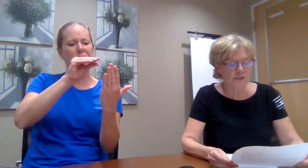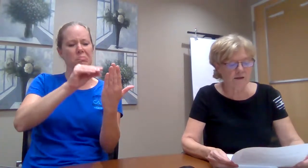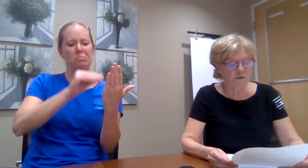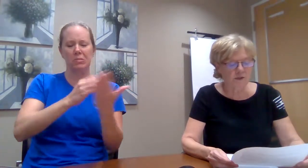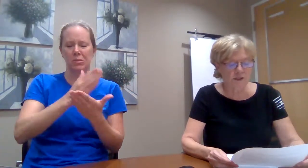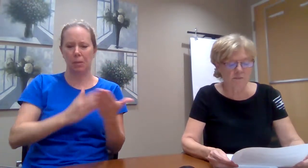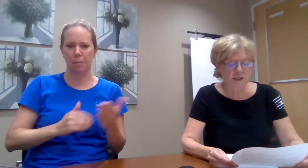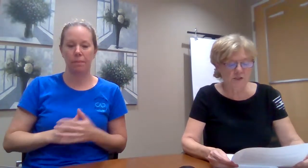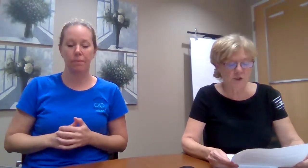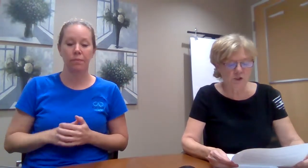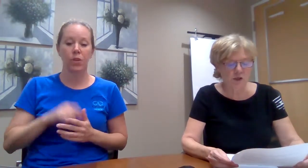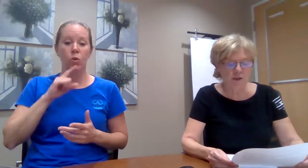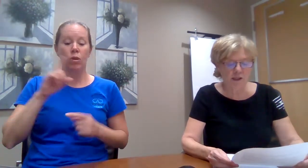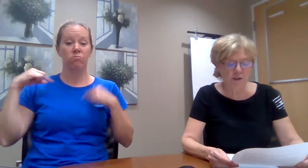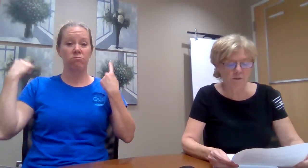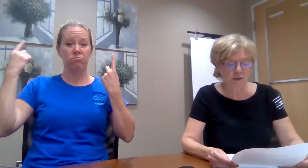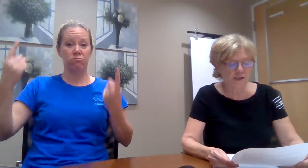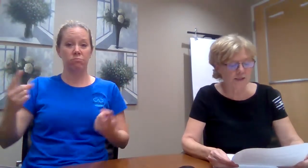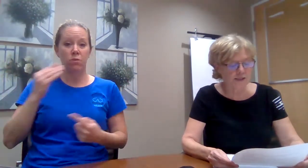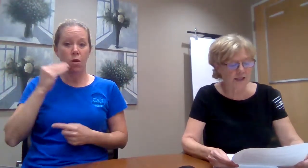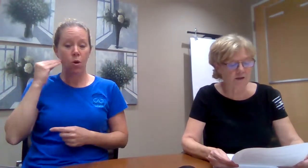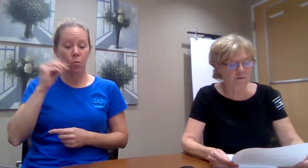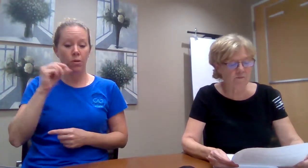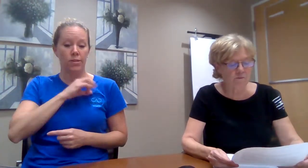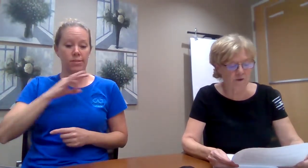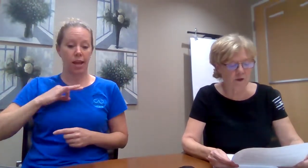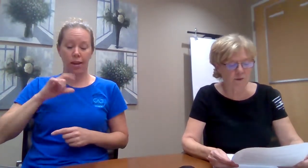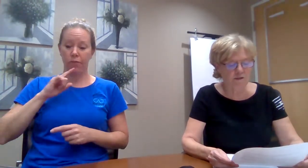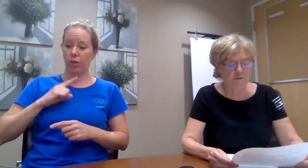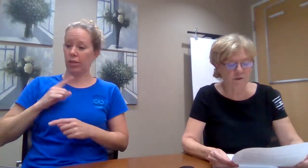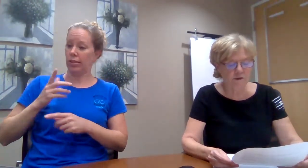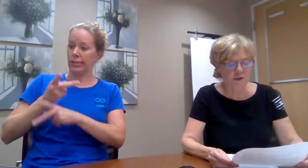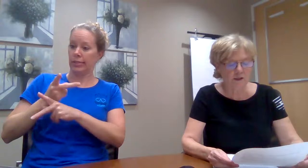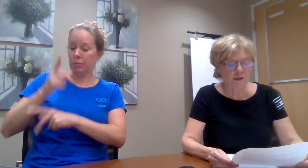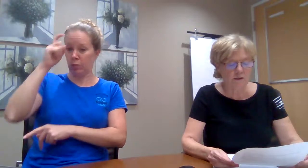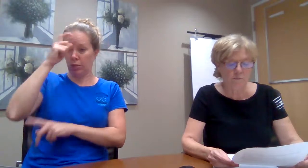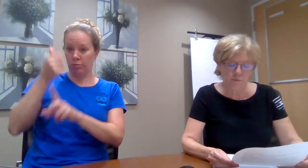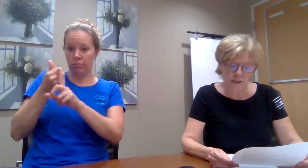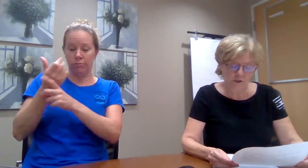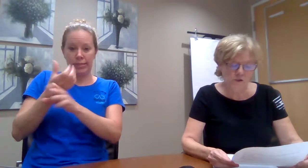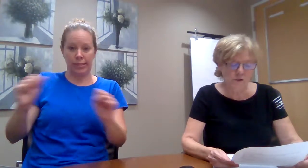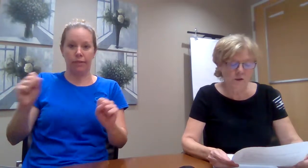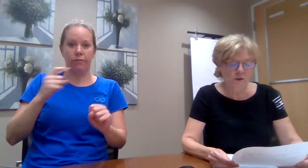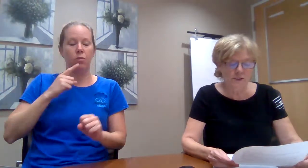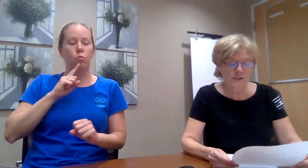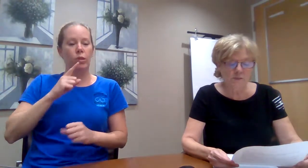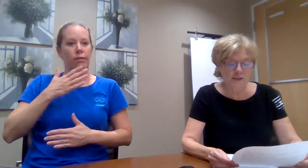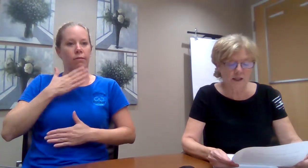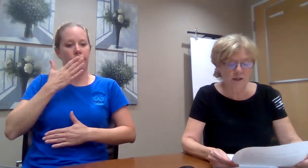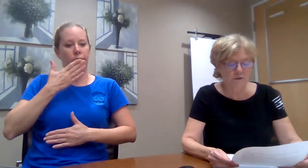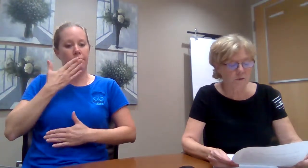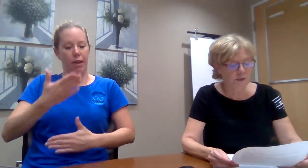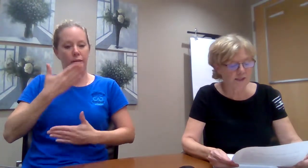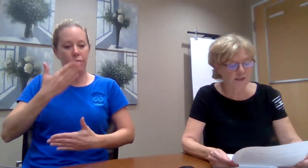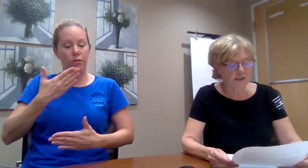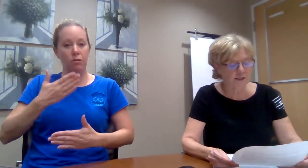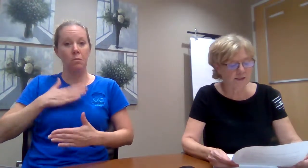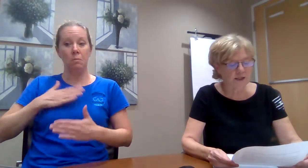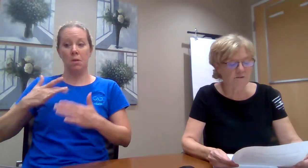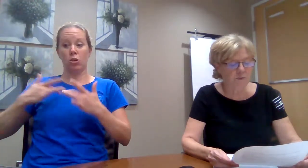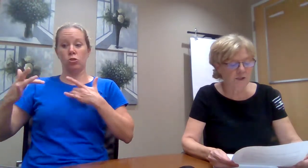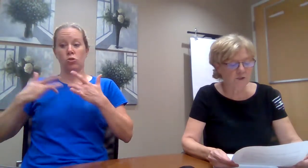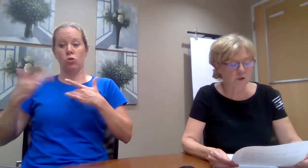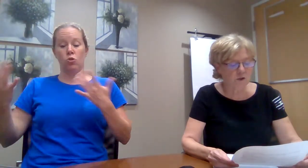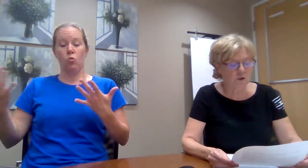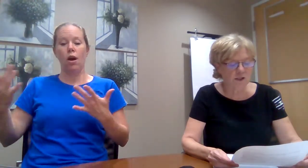home and staff have done an amazing job in keeping the residents safe. I'm very grateful. My concern is the mental health of the residents.